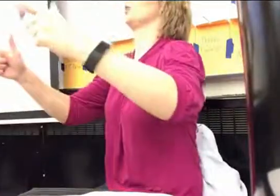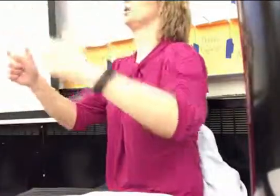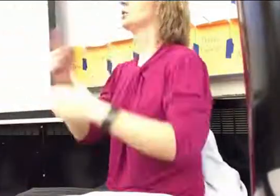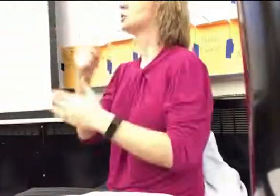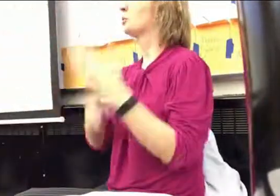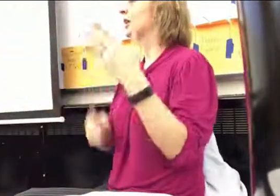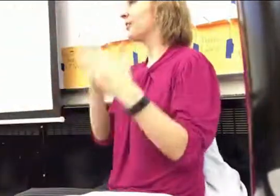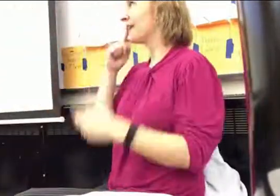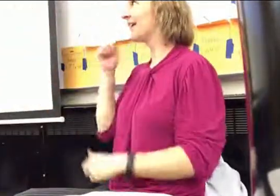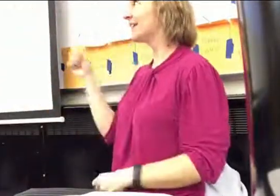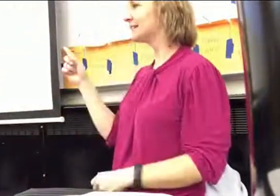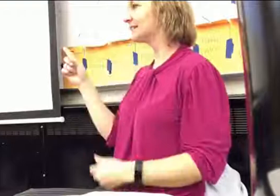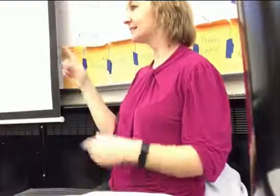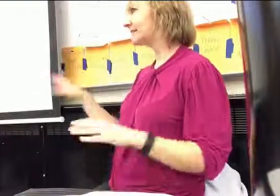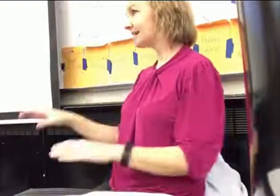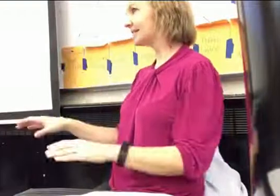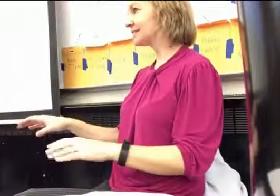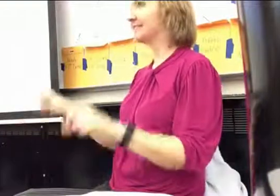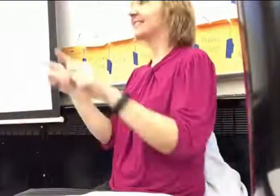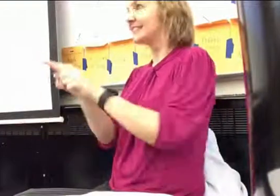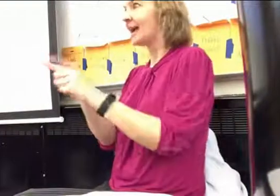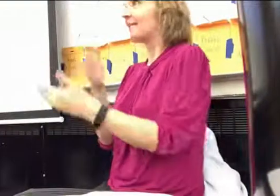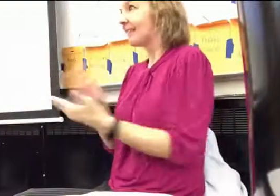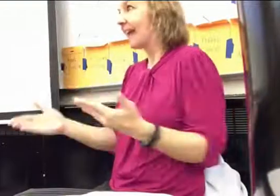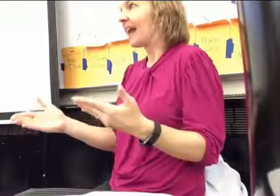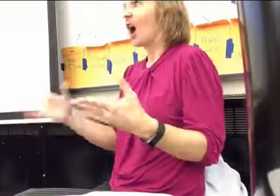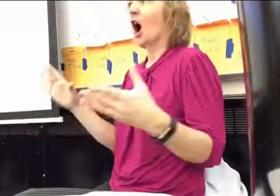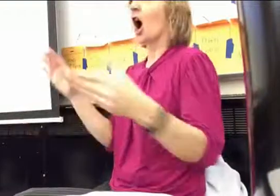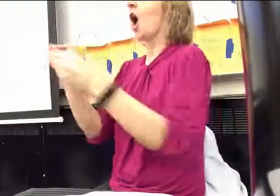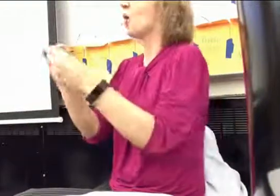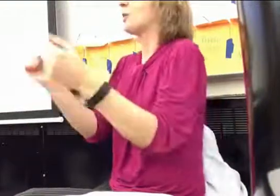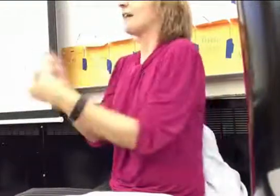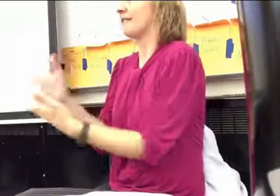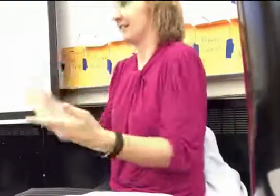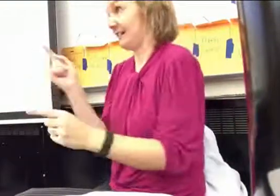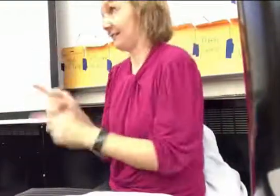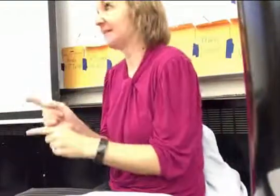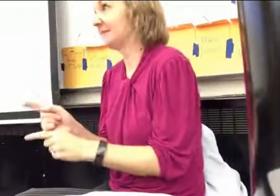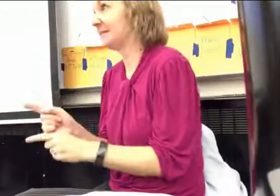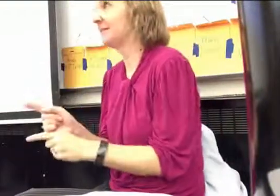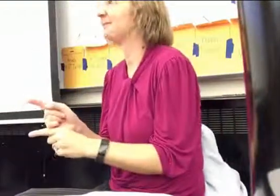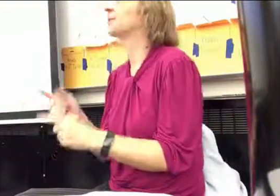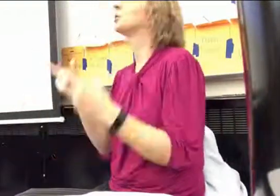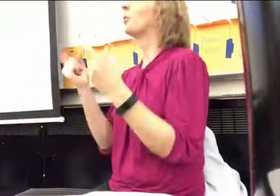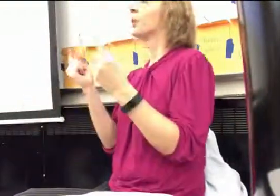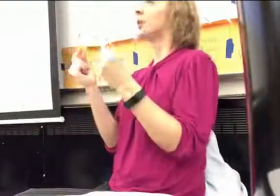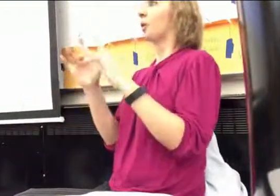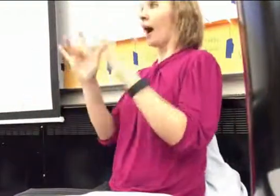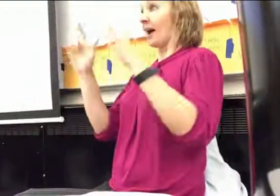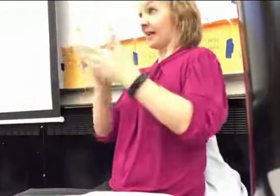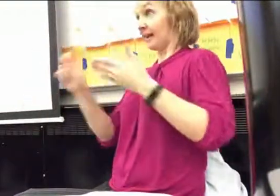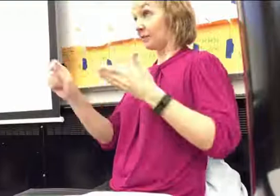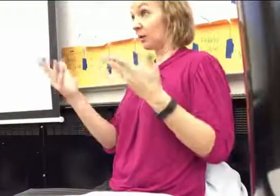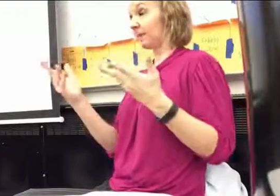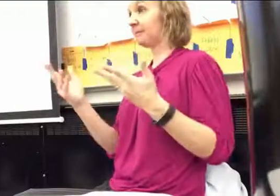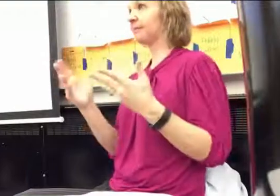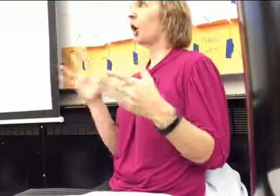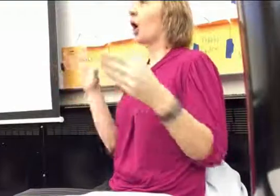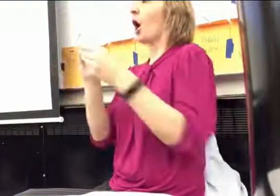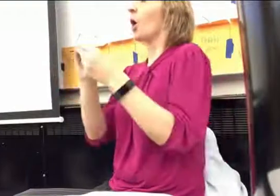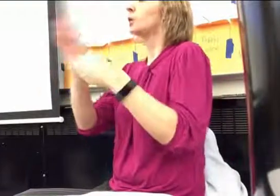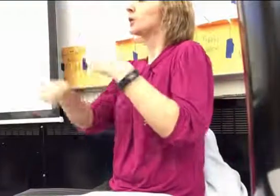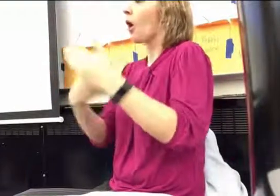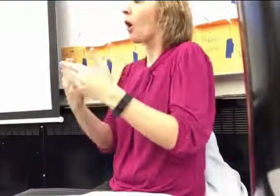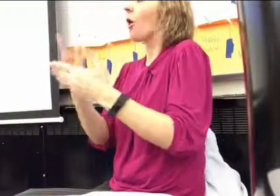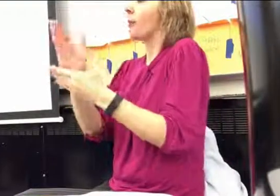monopoly is going to do? The same thing. Same thing. Own everything, right? So what you need to highlight for this, if you'll do owns